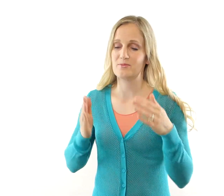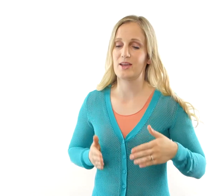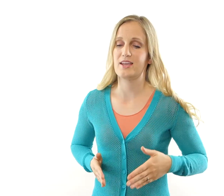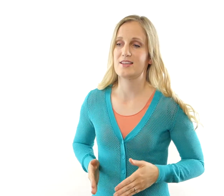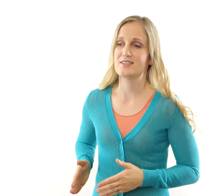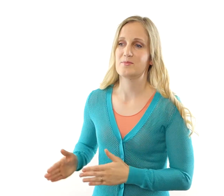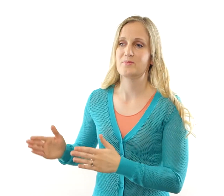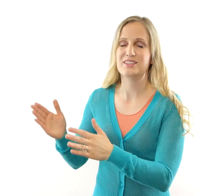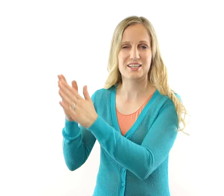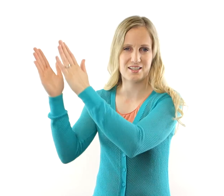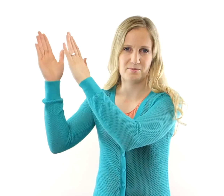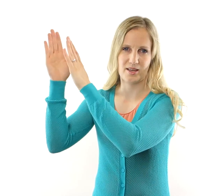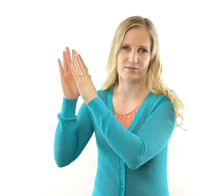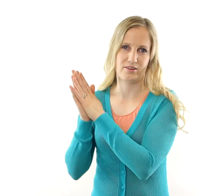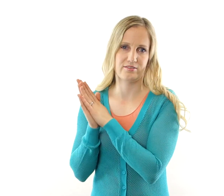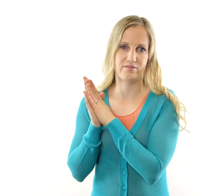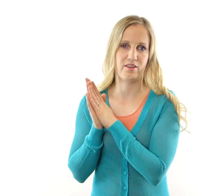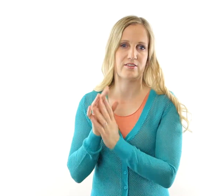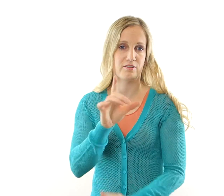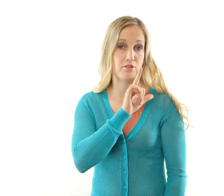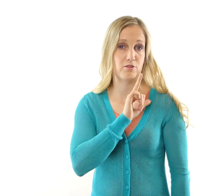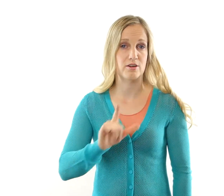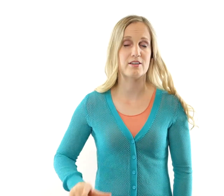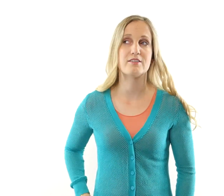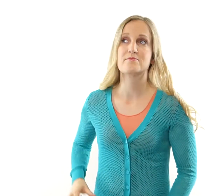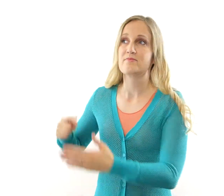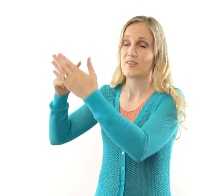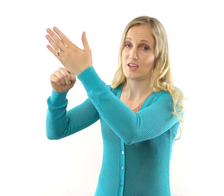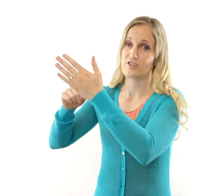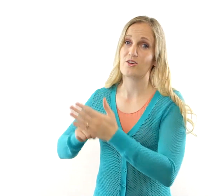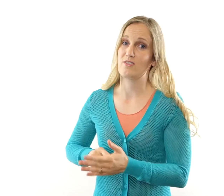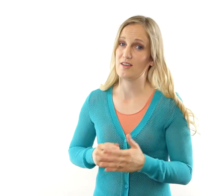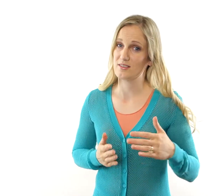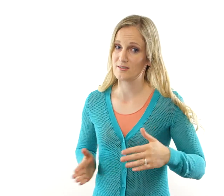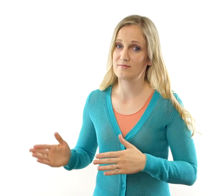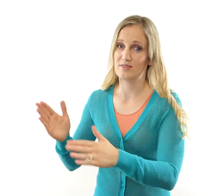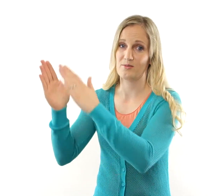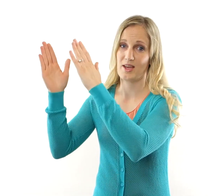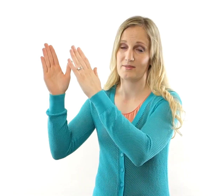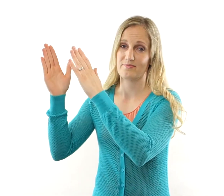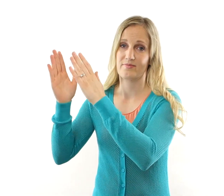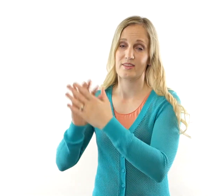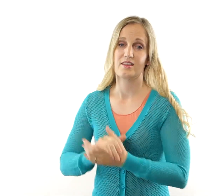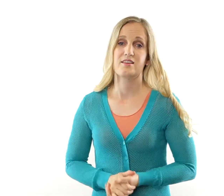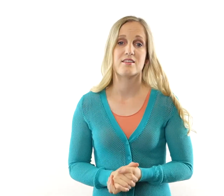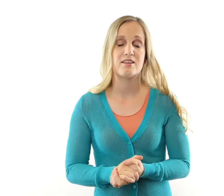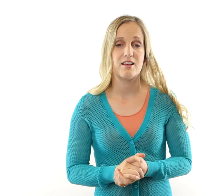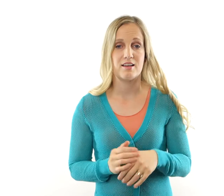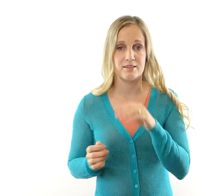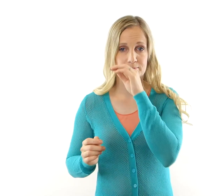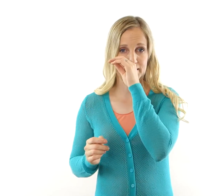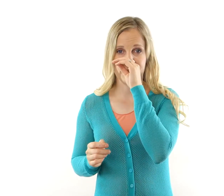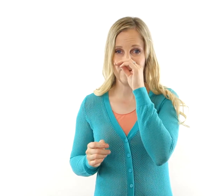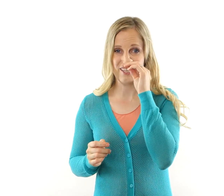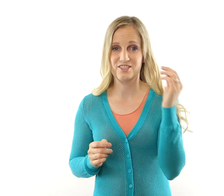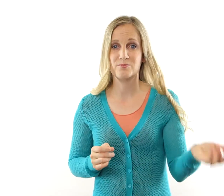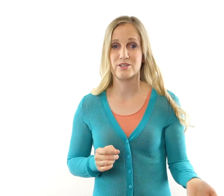way is leading us back to our Heavenly Father, and the Lord has shown us the way. If you want to do more